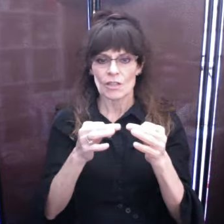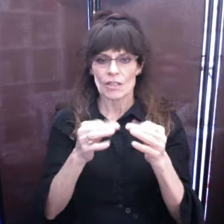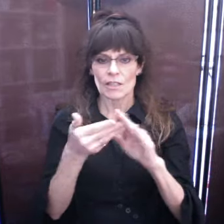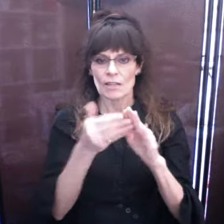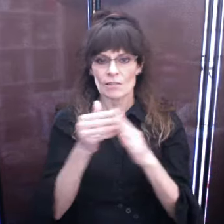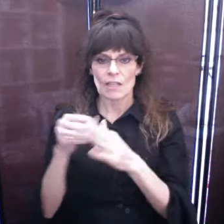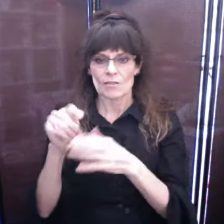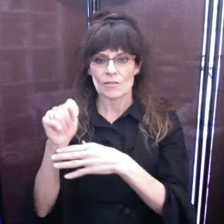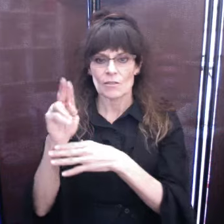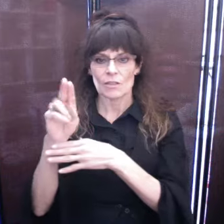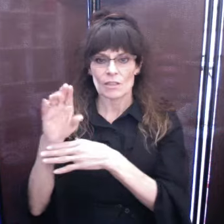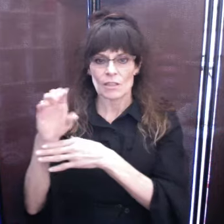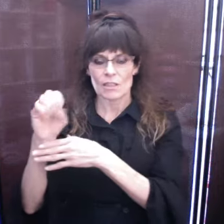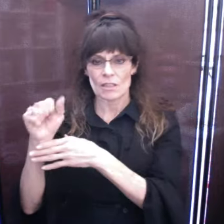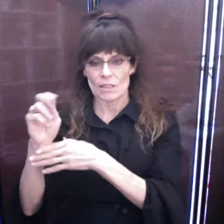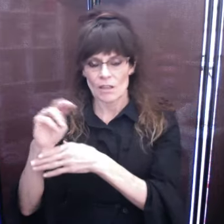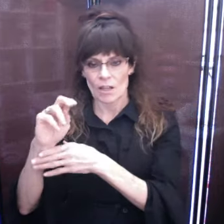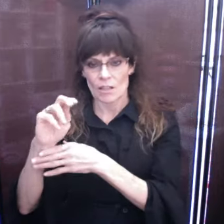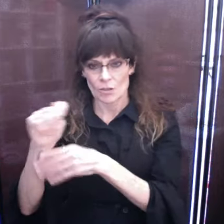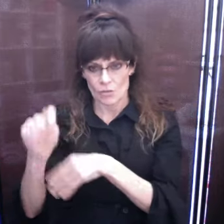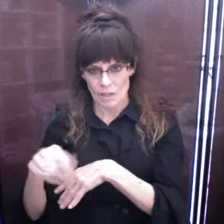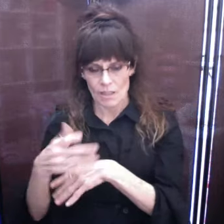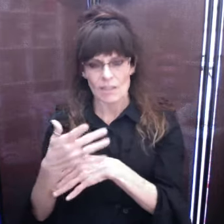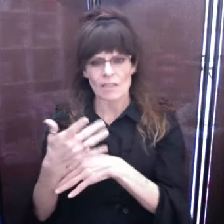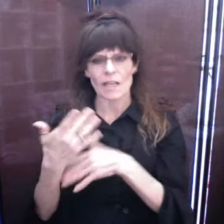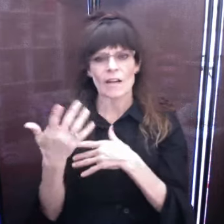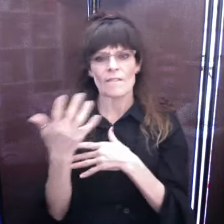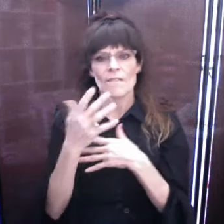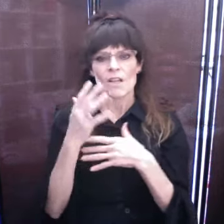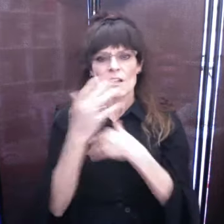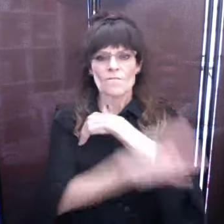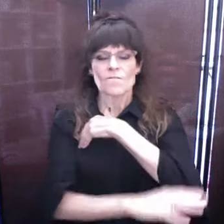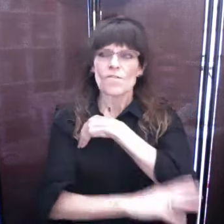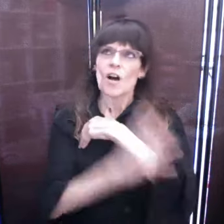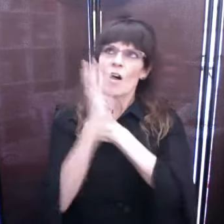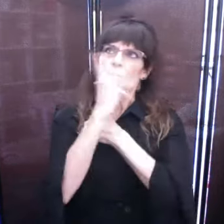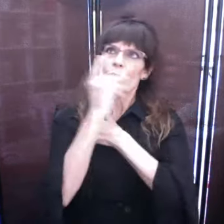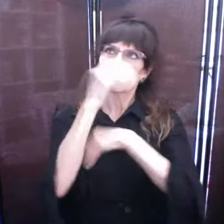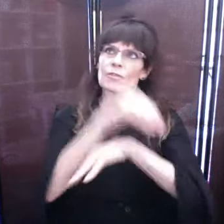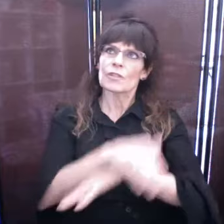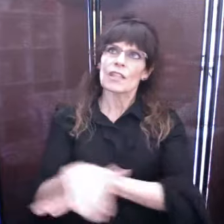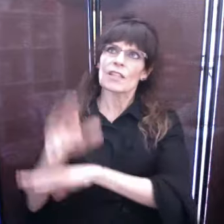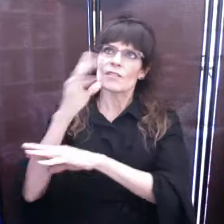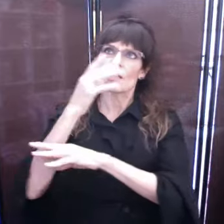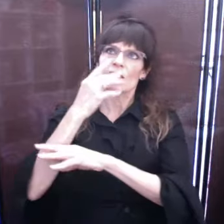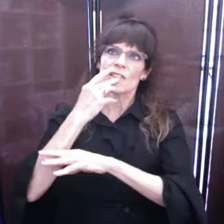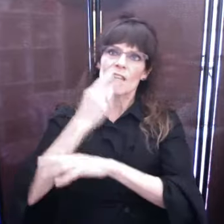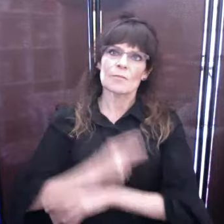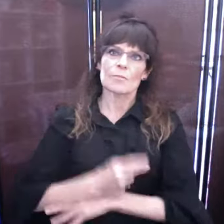guys, it's a fall evening, like it's been, and the sky is just pink and purple and yellow and orange, and it's just kind of quiet and